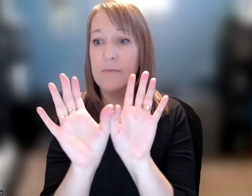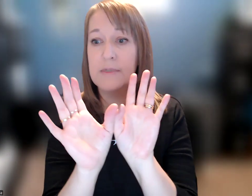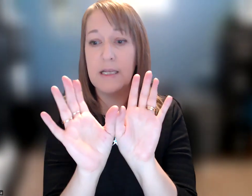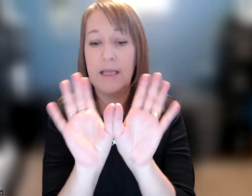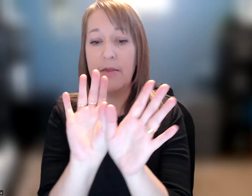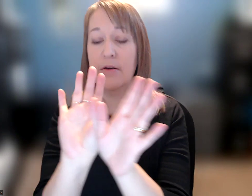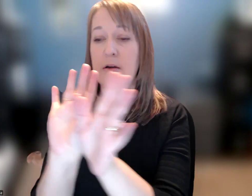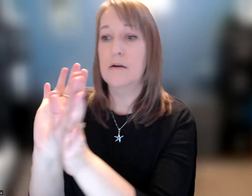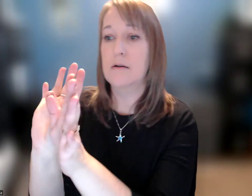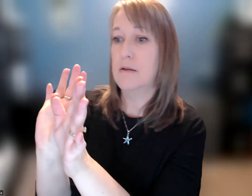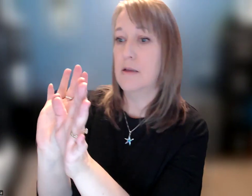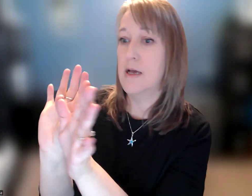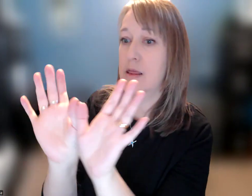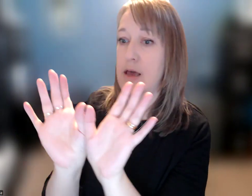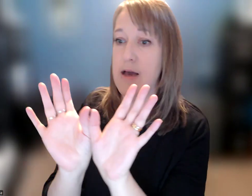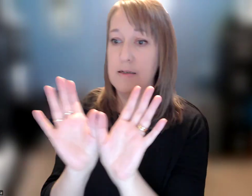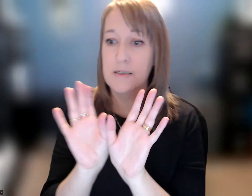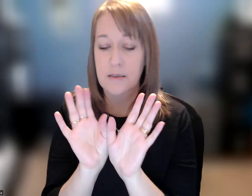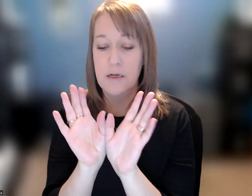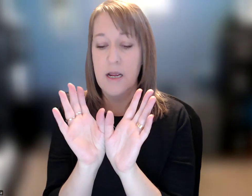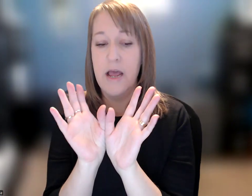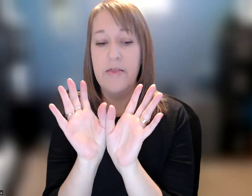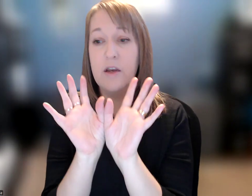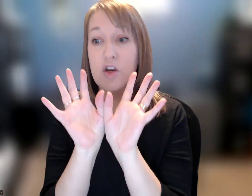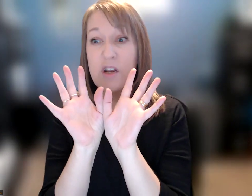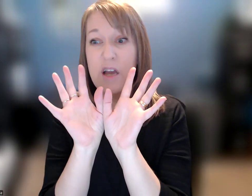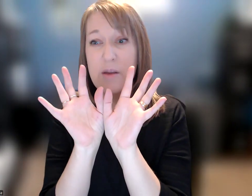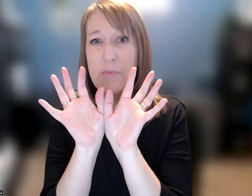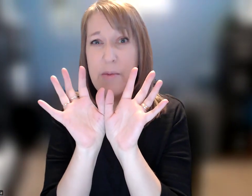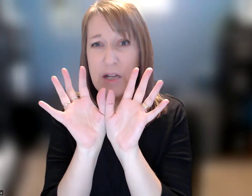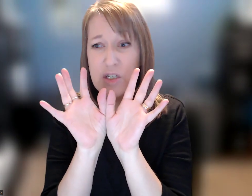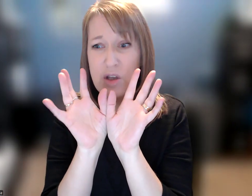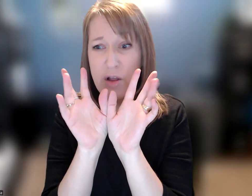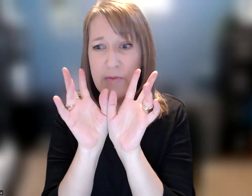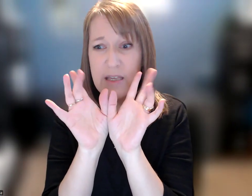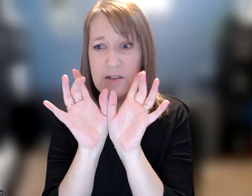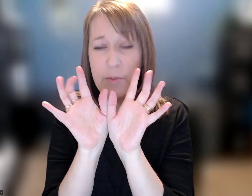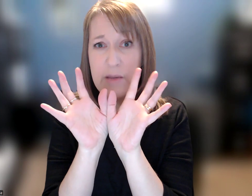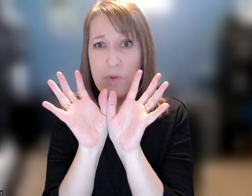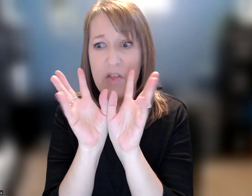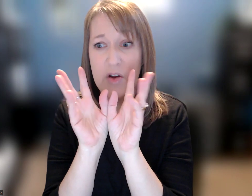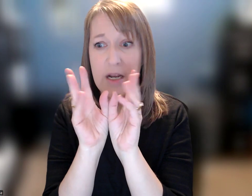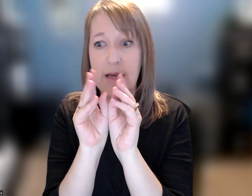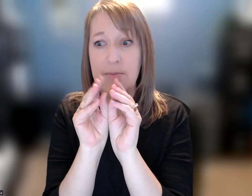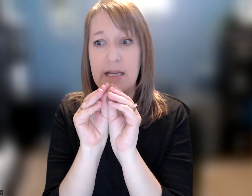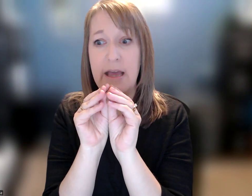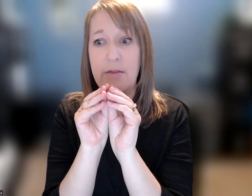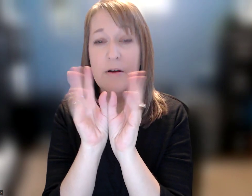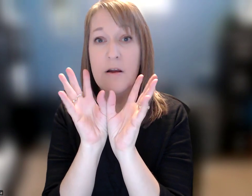thumbs together like that. And then you're going to kind of imagine that all of these are people and they're going to come together